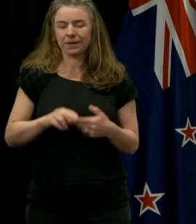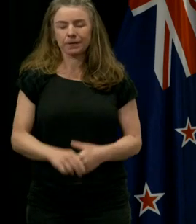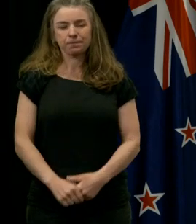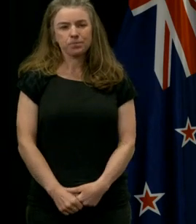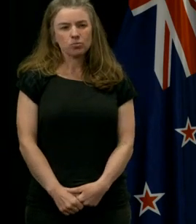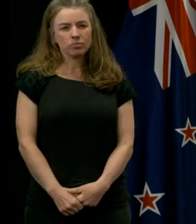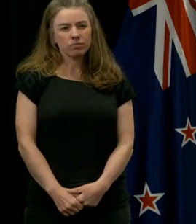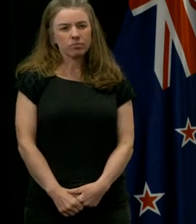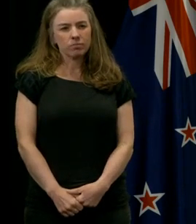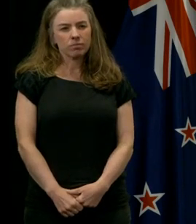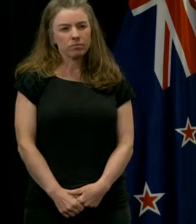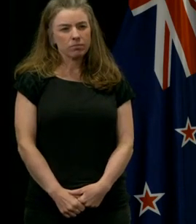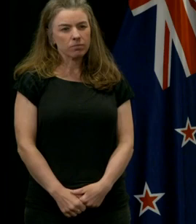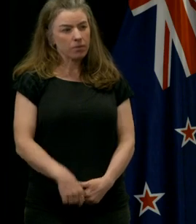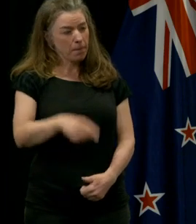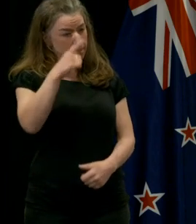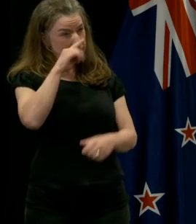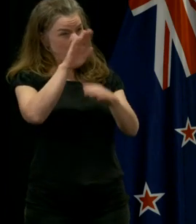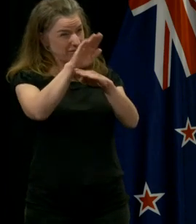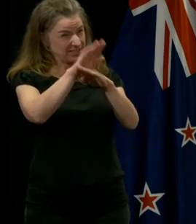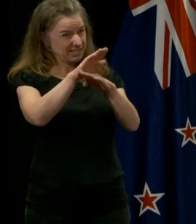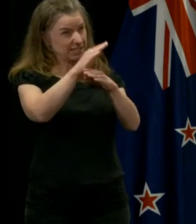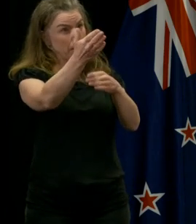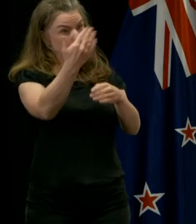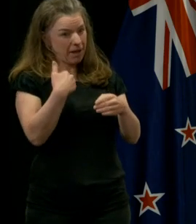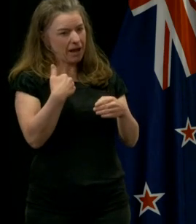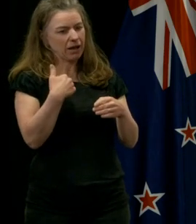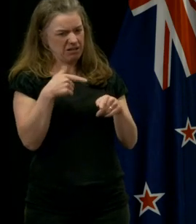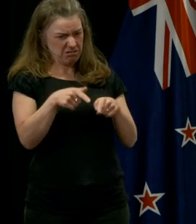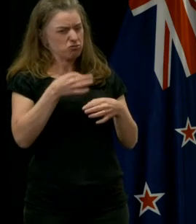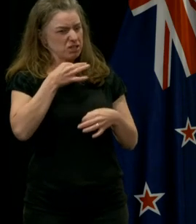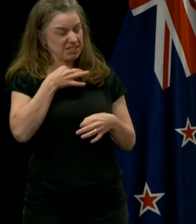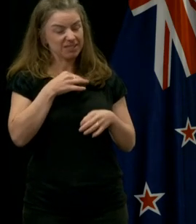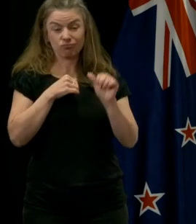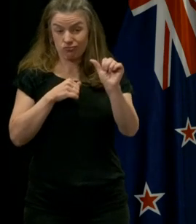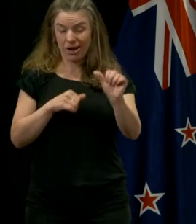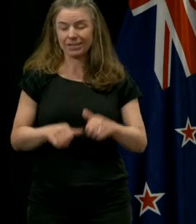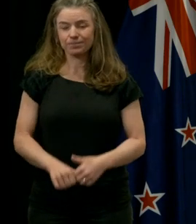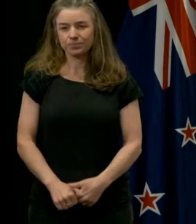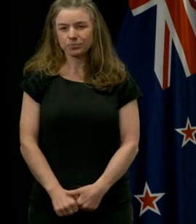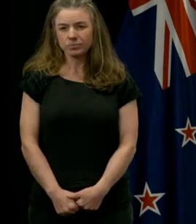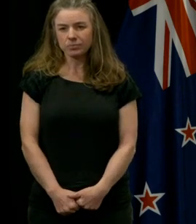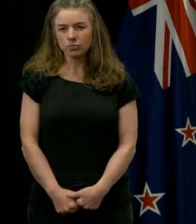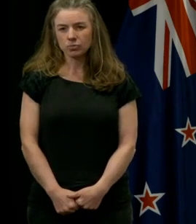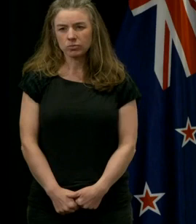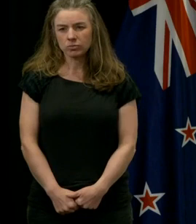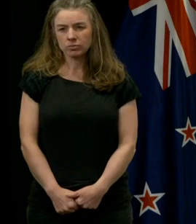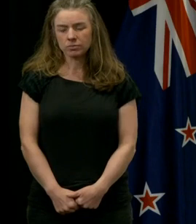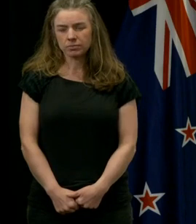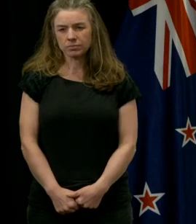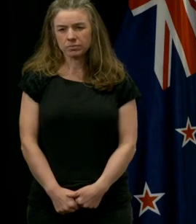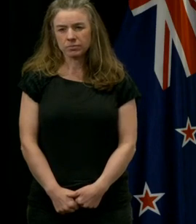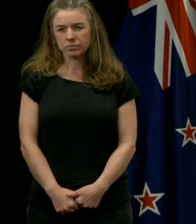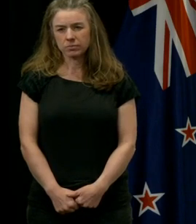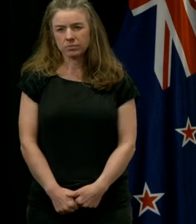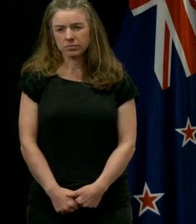us, don't they, those New Zealanders returning from overseas? Yes, they do, and we will treat them as such. Jane? Oh, sorry, Jessica? Can you give us